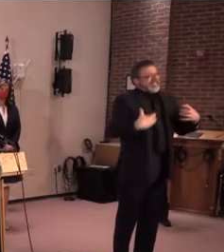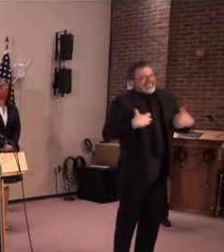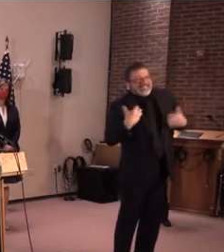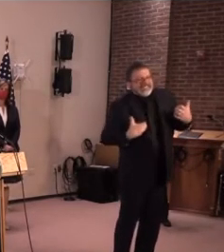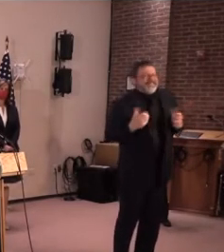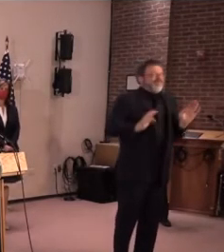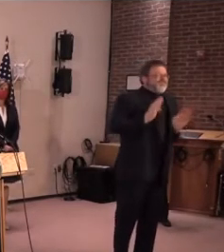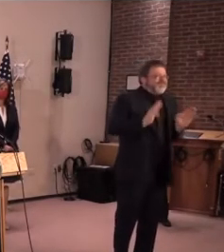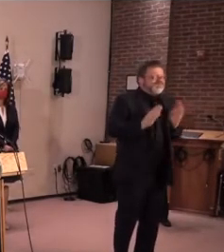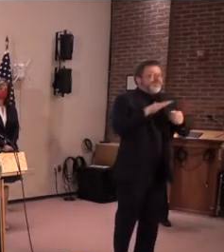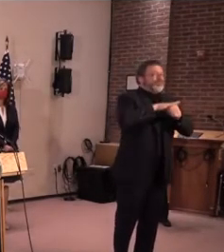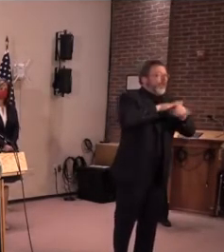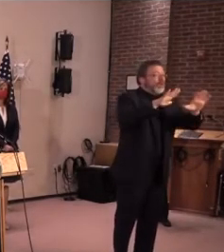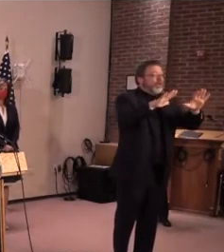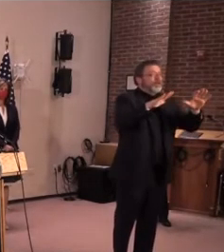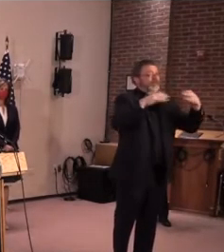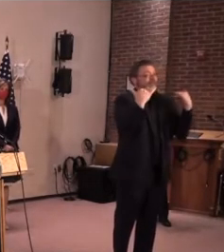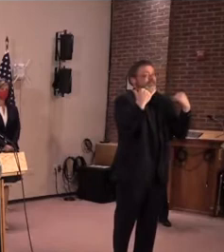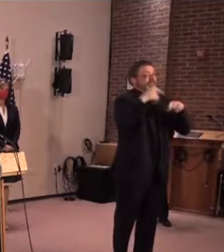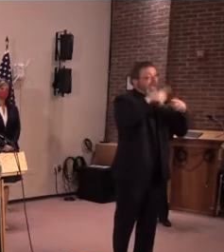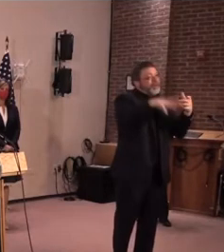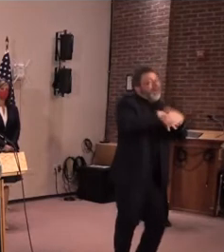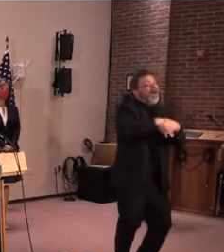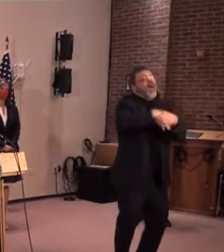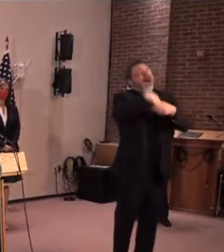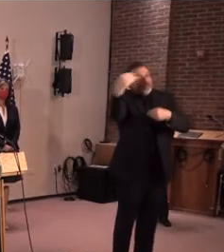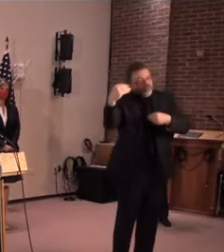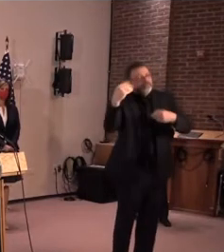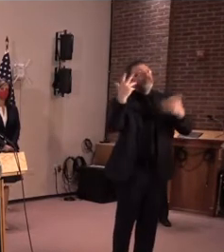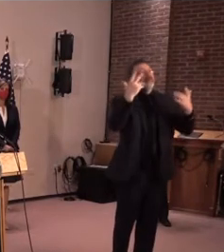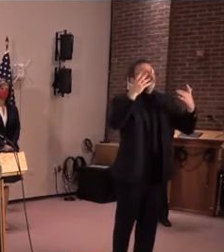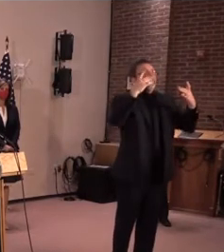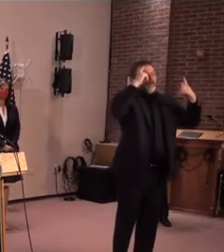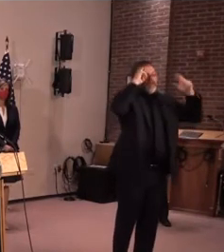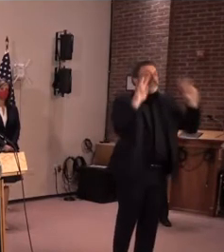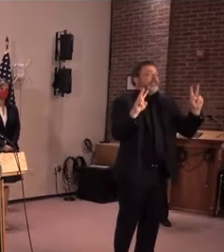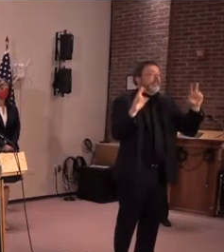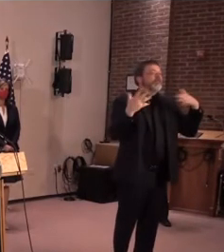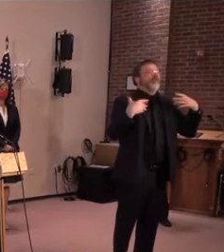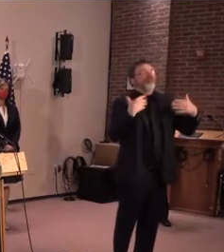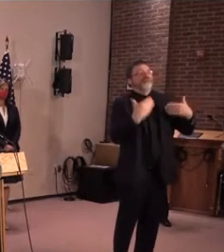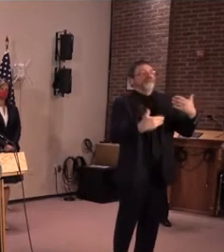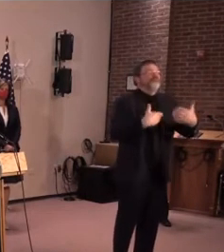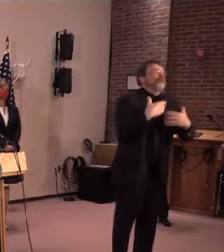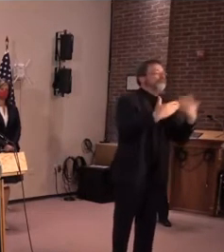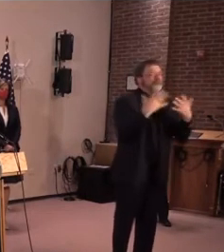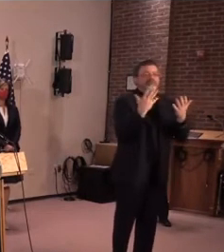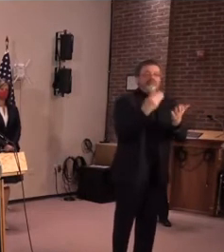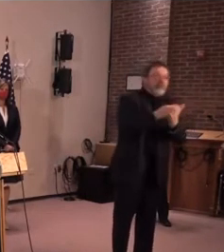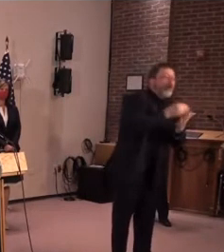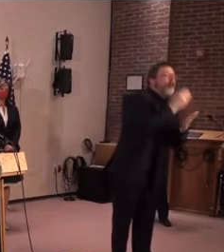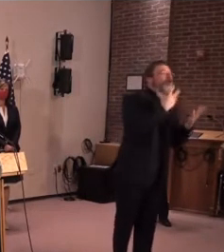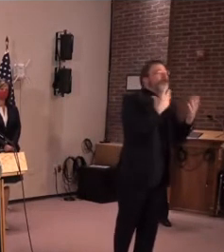that with respect to those around us while rediscovering all there is in our own backyard. With this